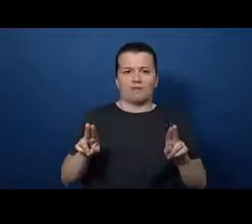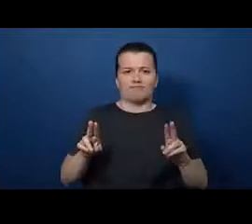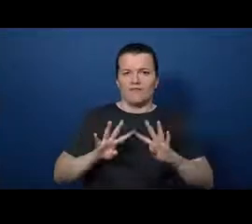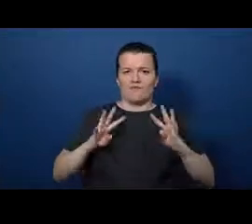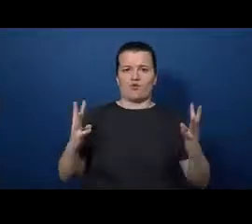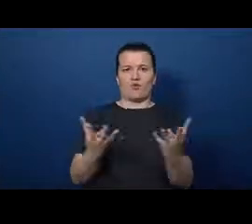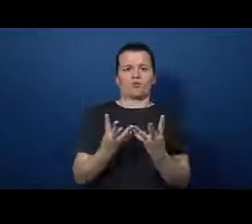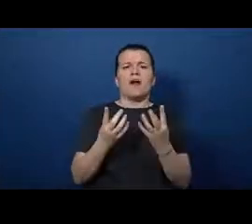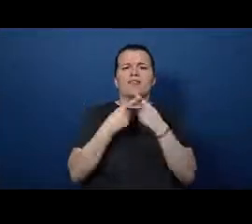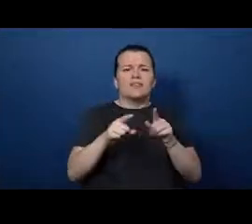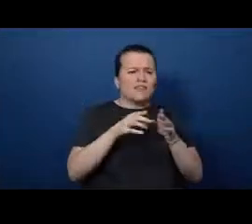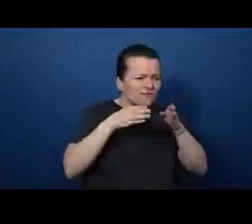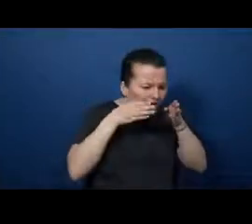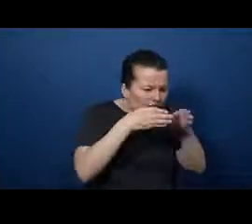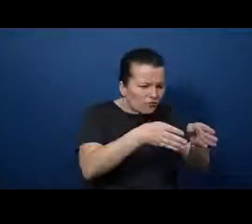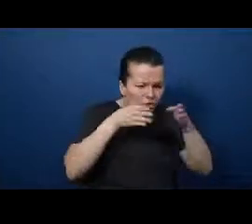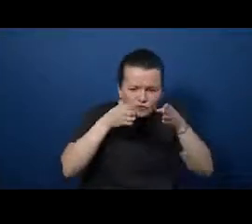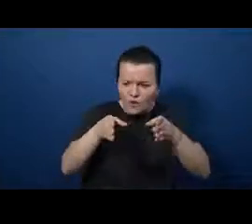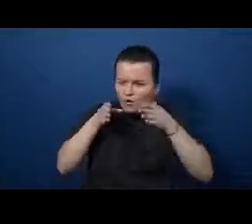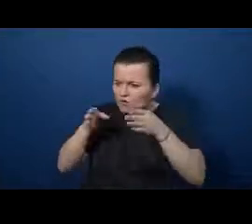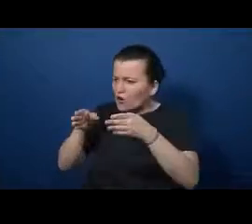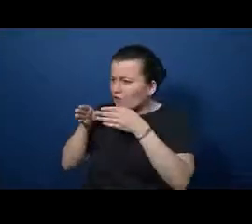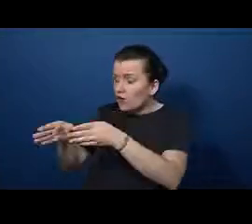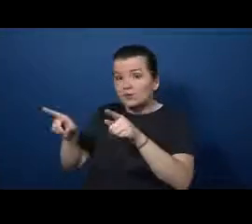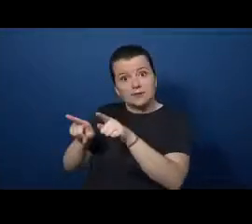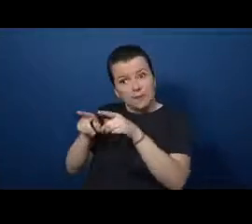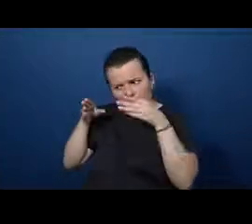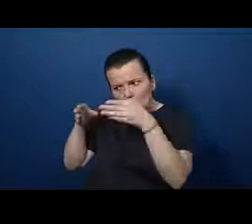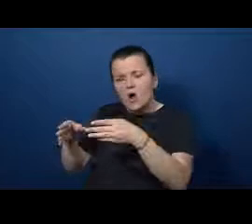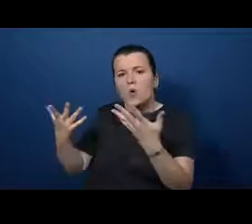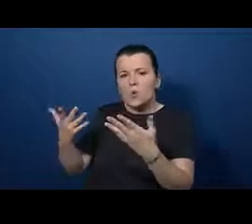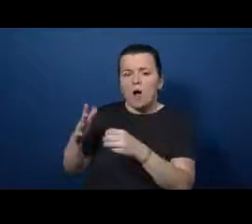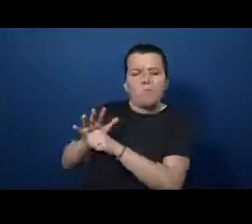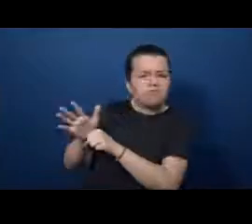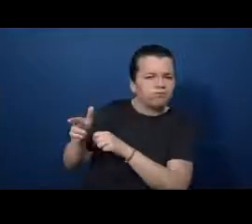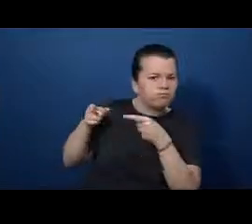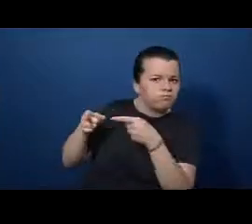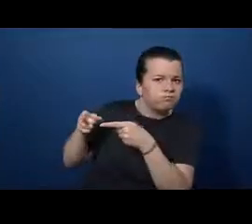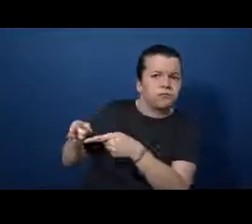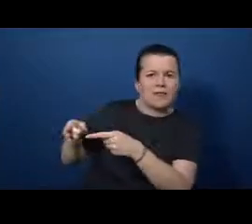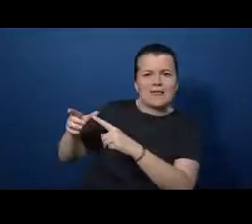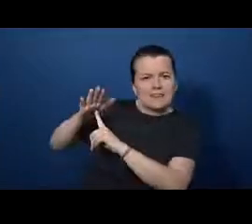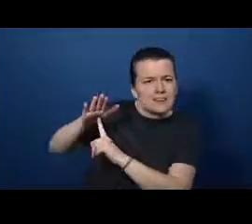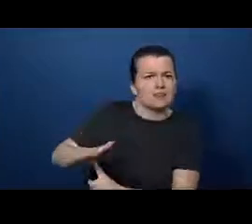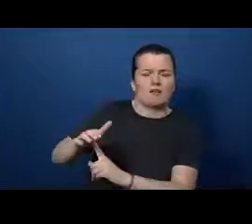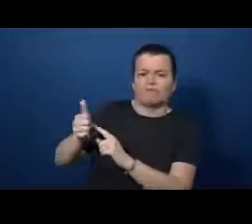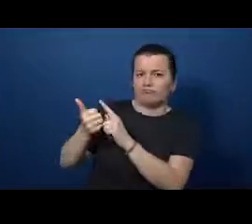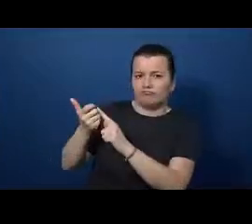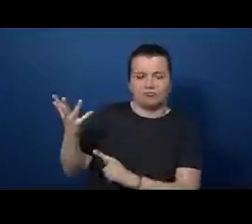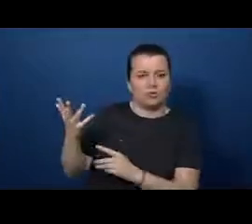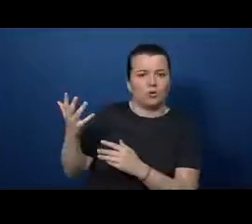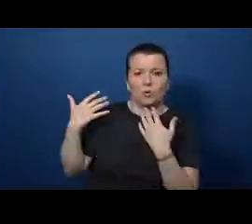is to broaden our understanding of bullying, harassment, discrimination, ostracism, and other forms